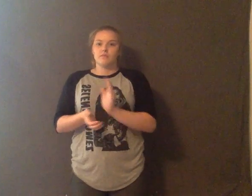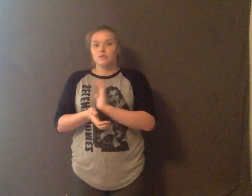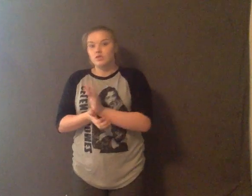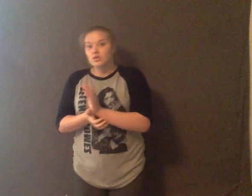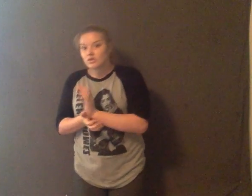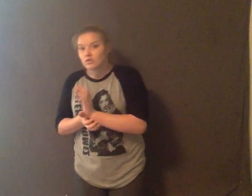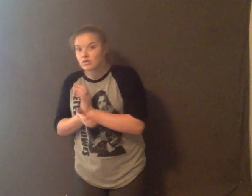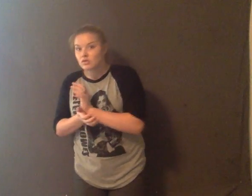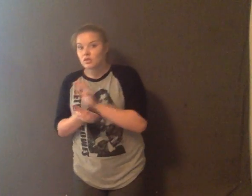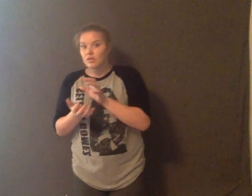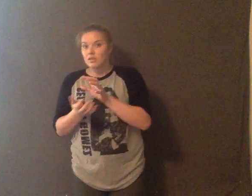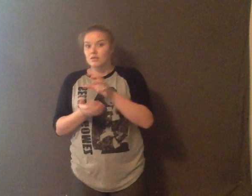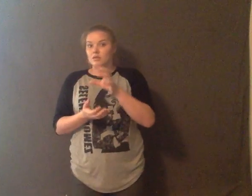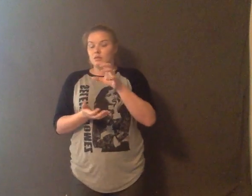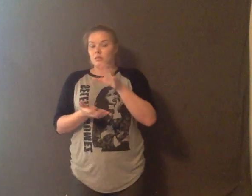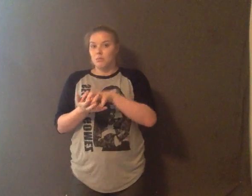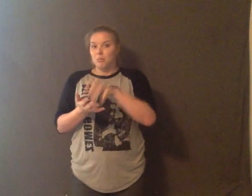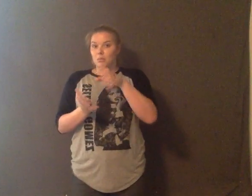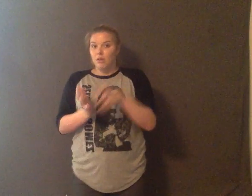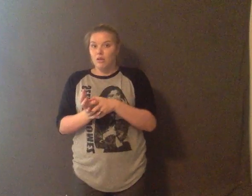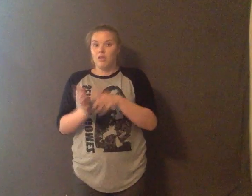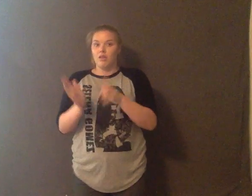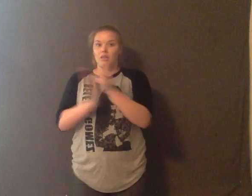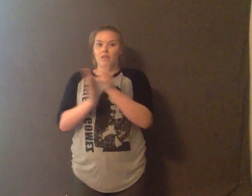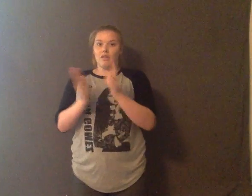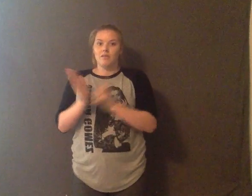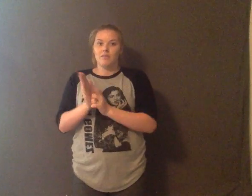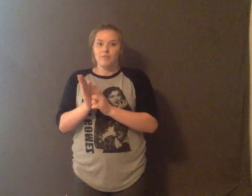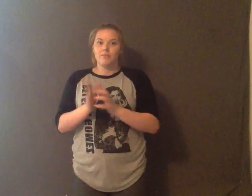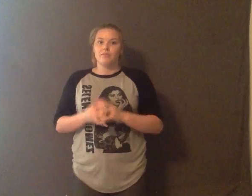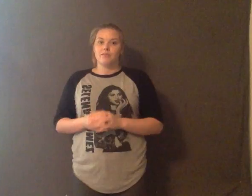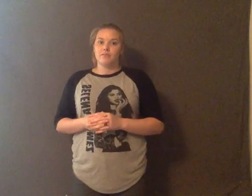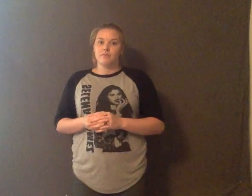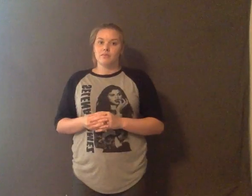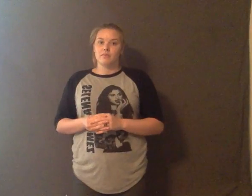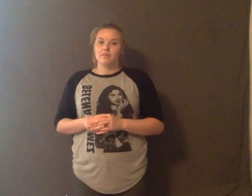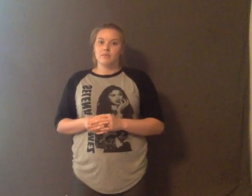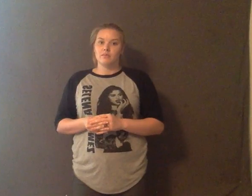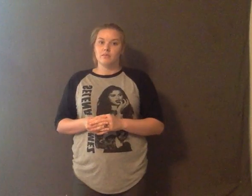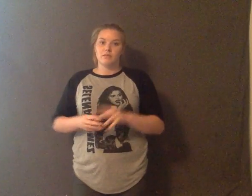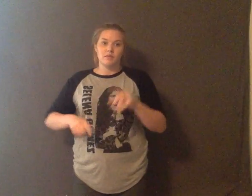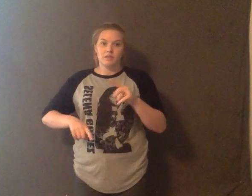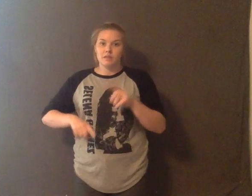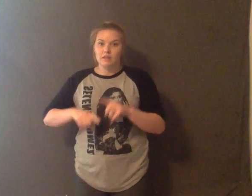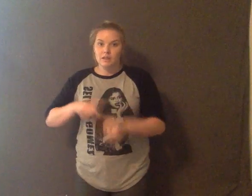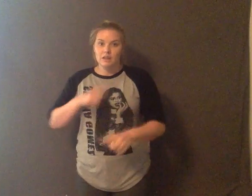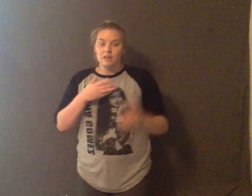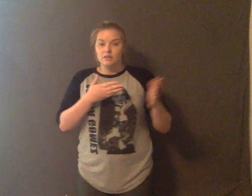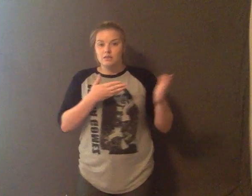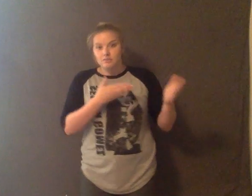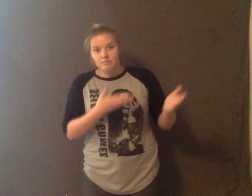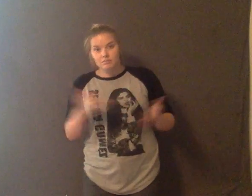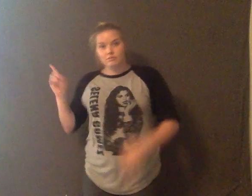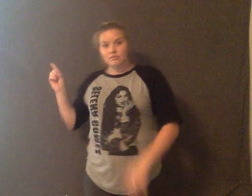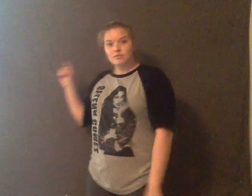laws. A cheeseburger law is a law that says a plaintiff cannot recover against a manufacturer, distributor, or retailer on the theory